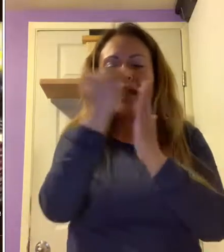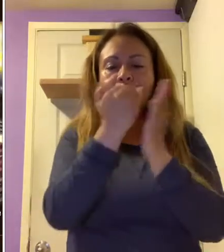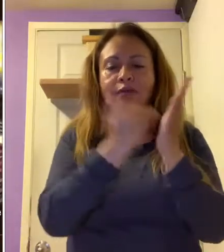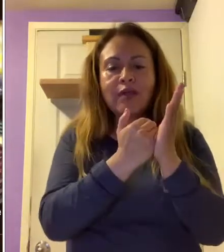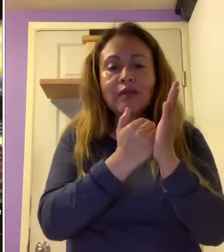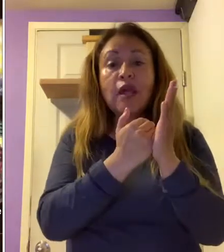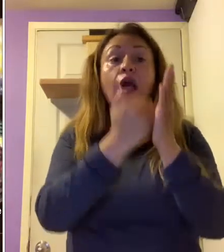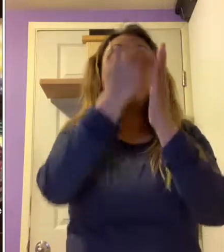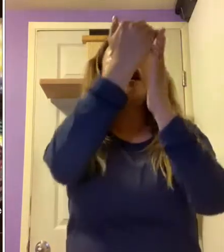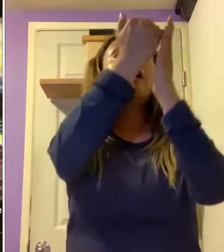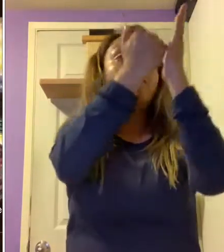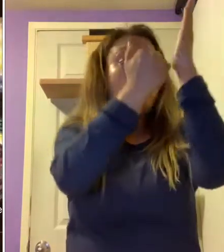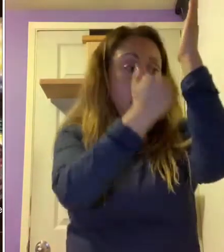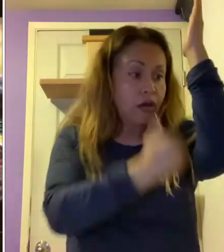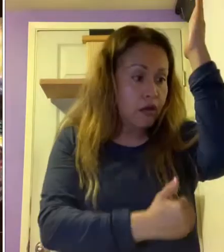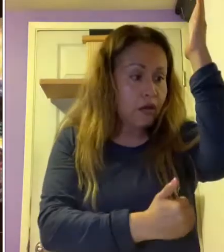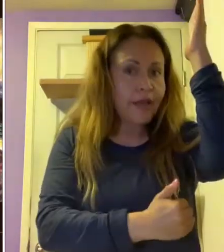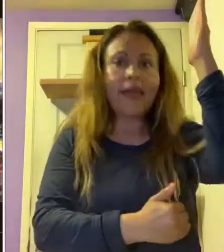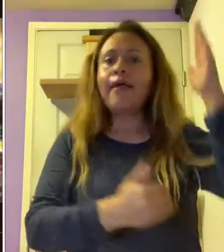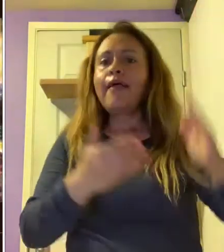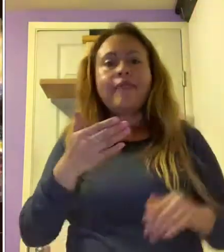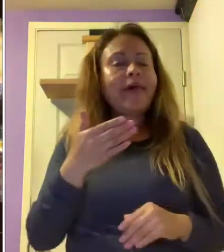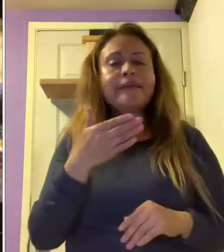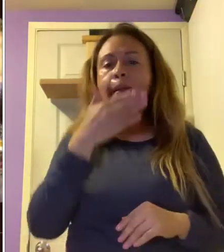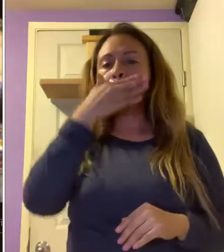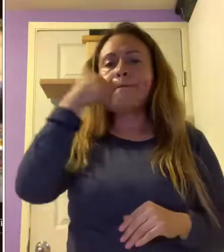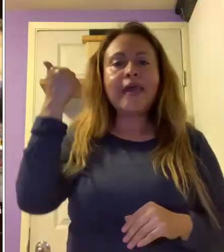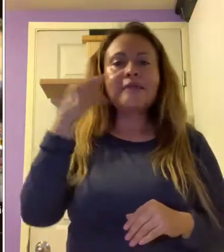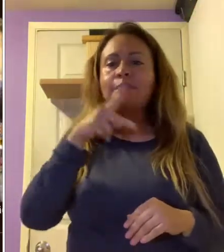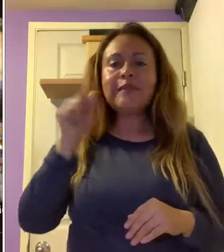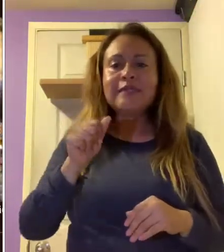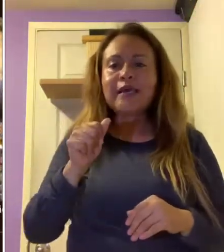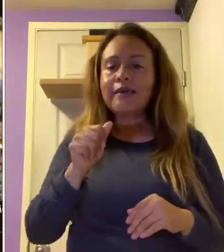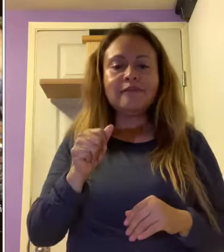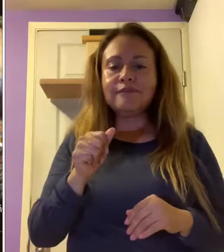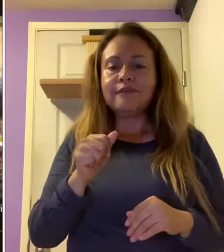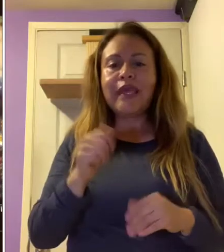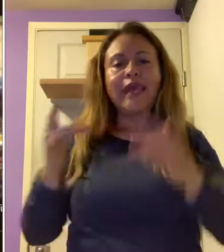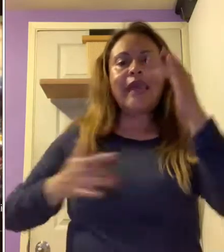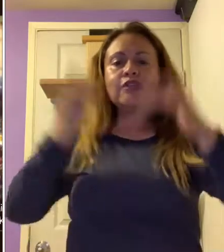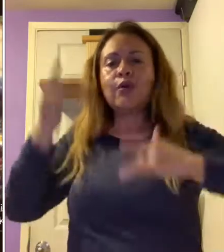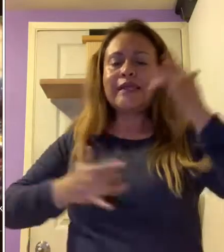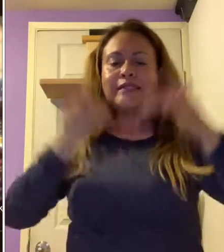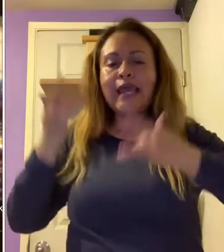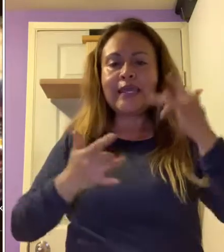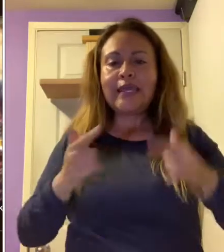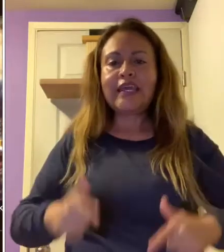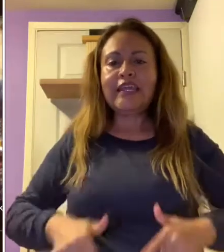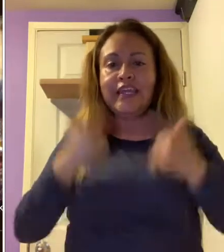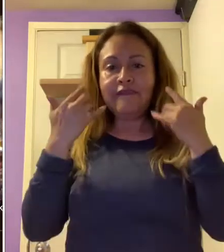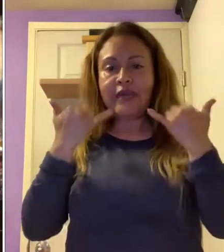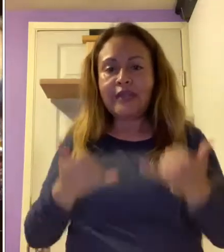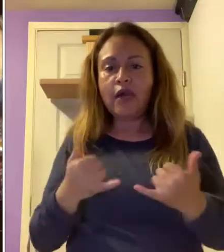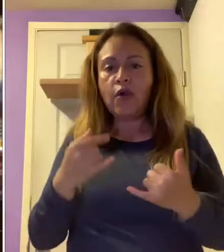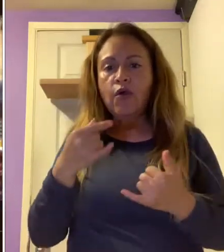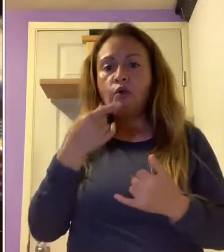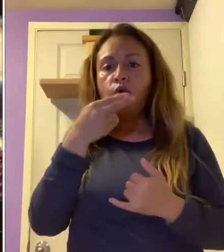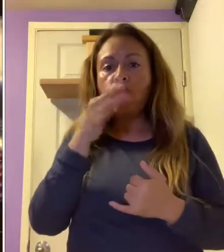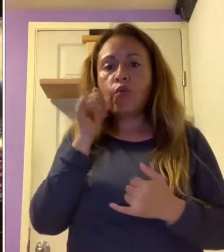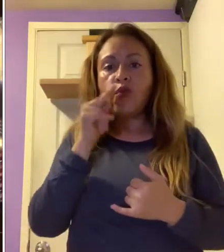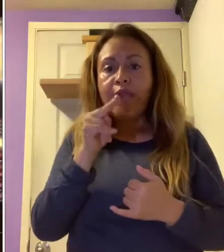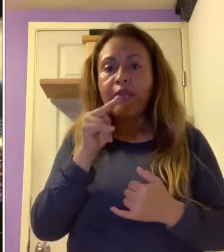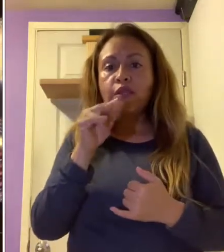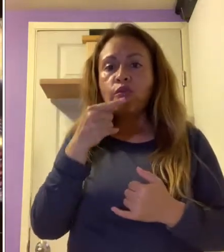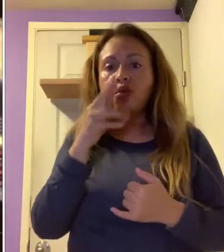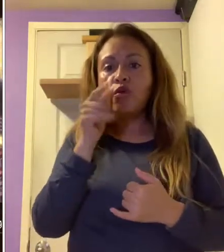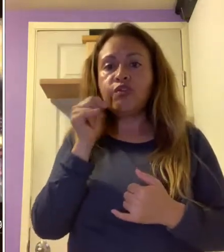at the ingredients, there's way more ingredients on here. This is not the high-quality frozen pizza you want. I think it's so exciting. We're living in a time now where you can